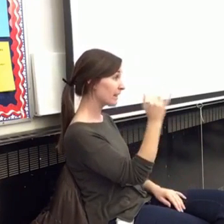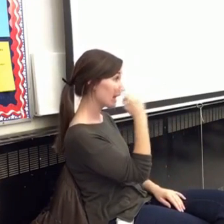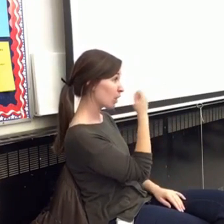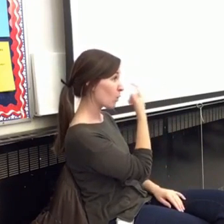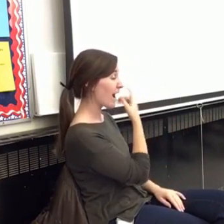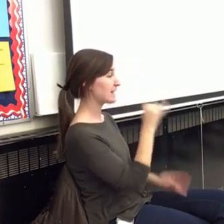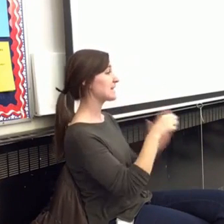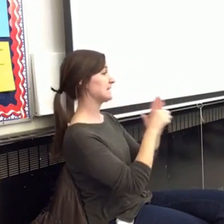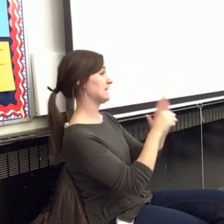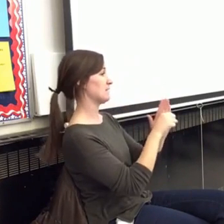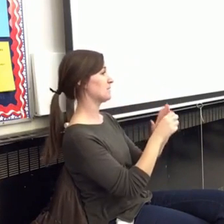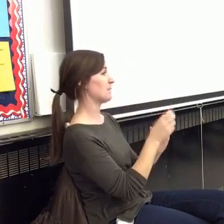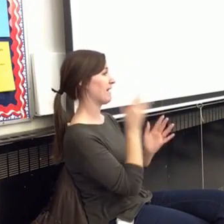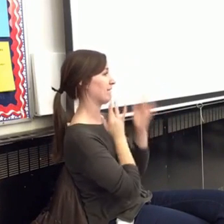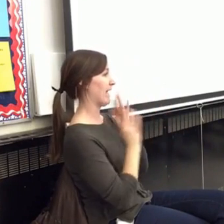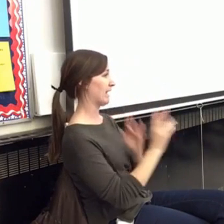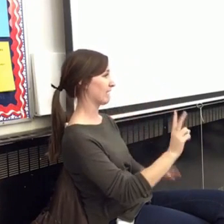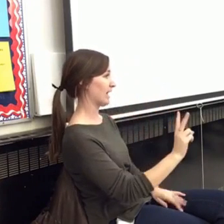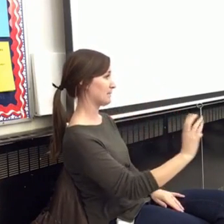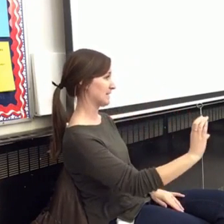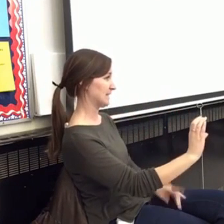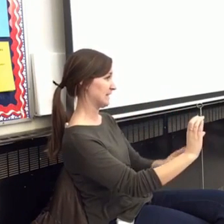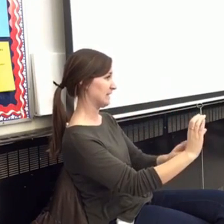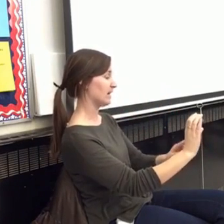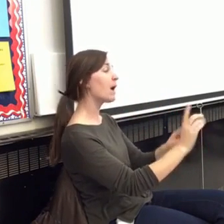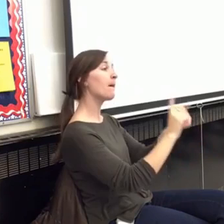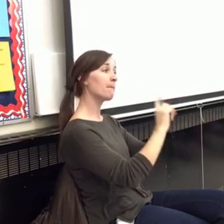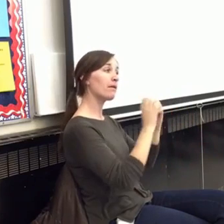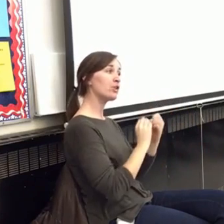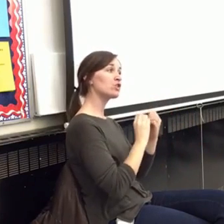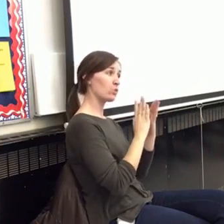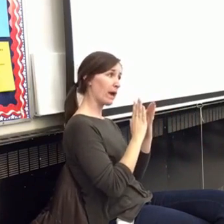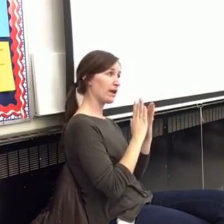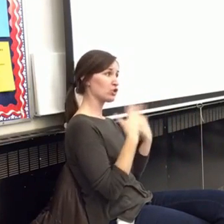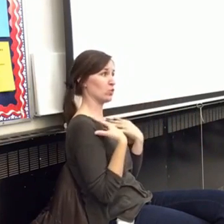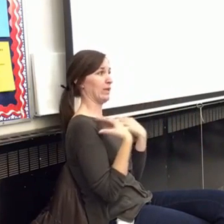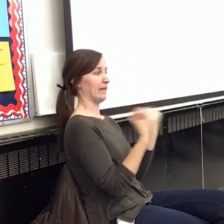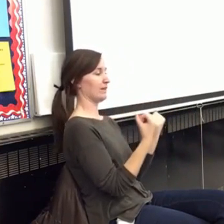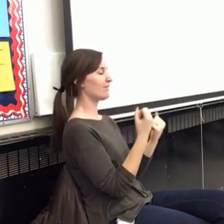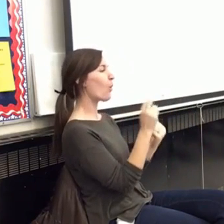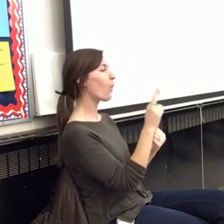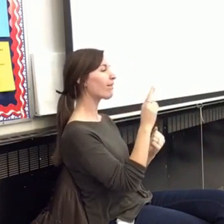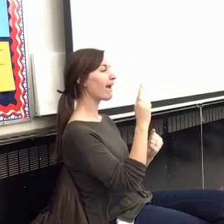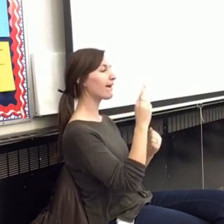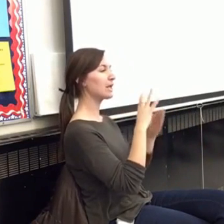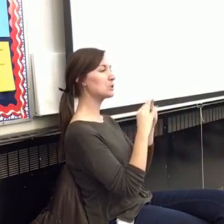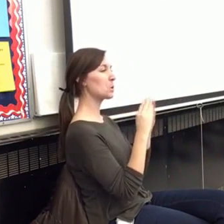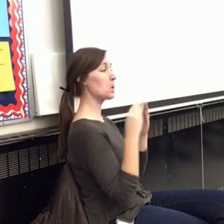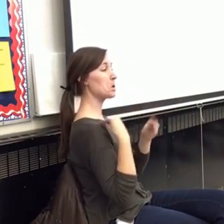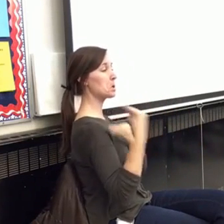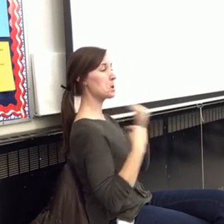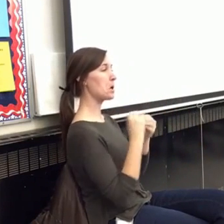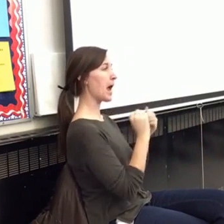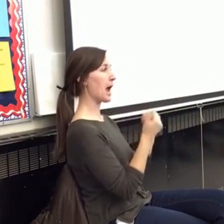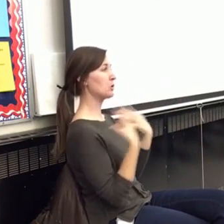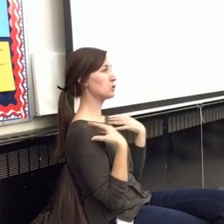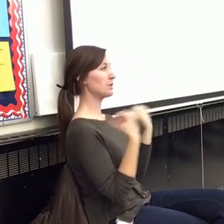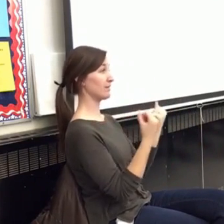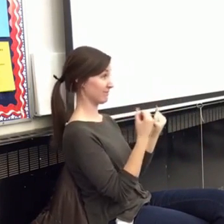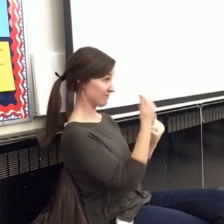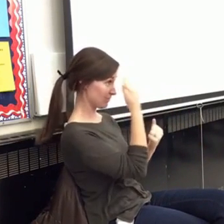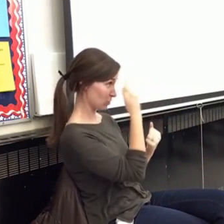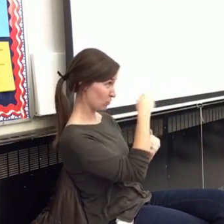vitamin deficiency. But there is a way to solve scurvy, or at least it was an old wives' tale. Anybody know what the way to solve scurvy was? Fruits and